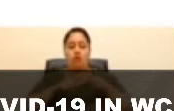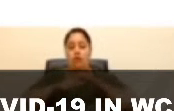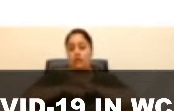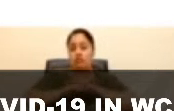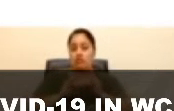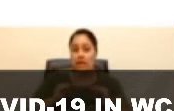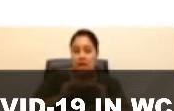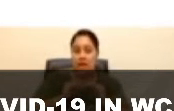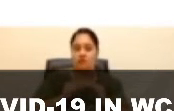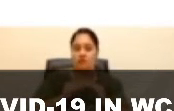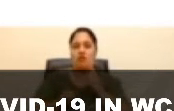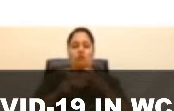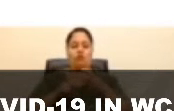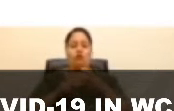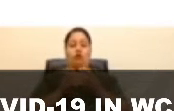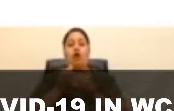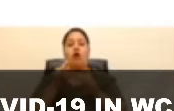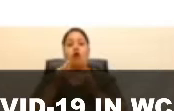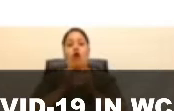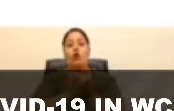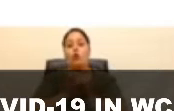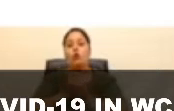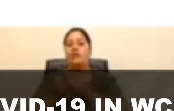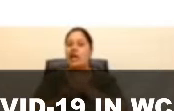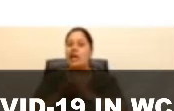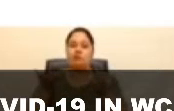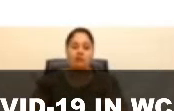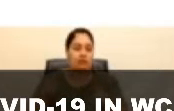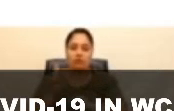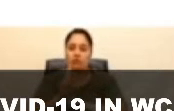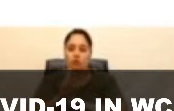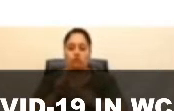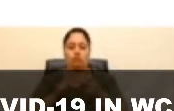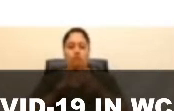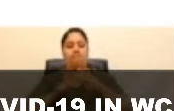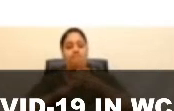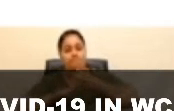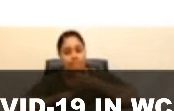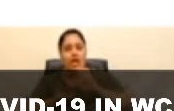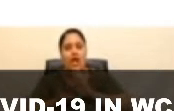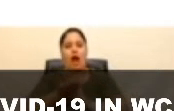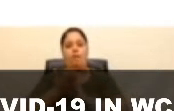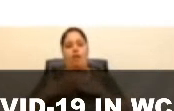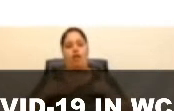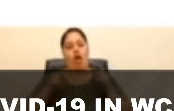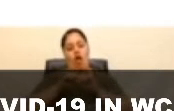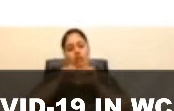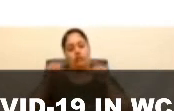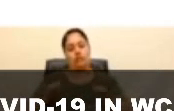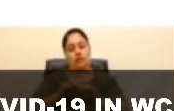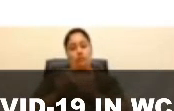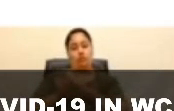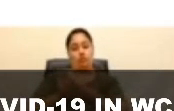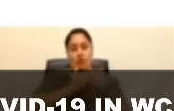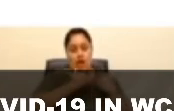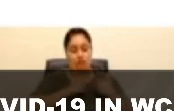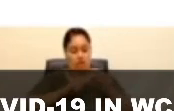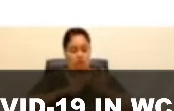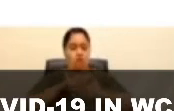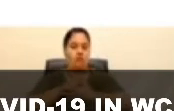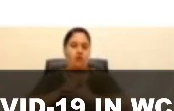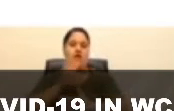is happening in the garden route, and then an update on our health system recovery and our 5-point COVID resurgence